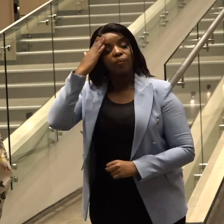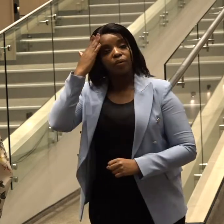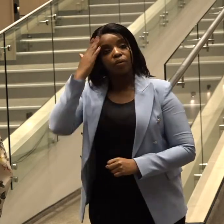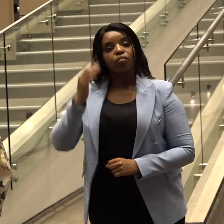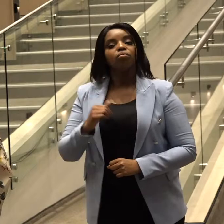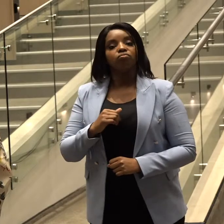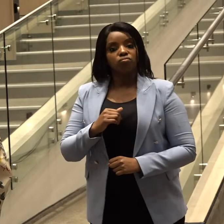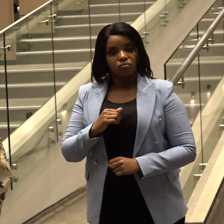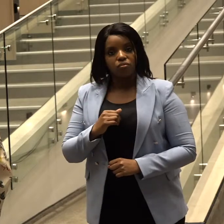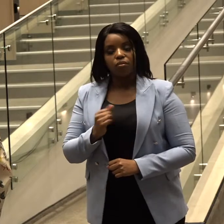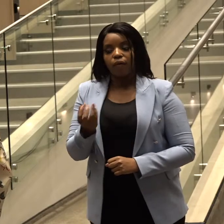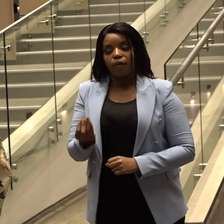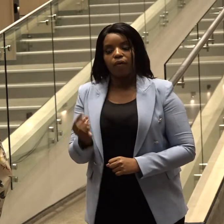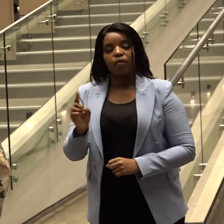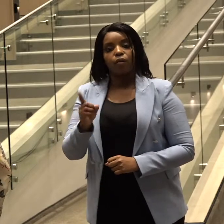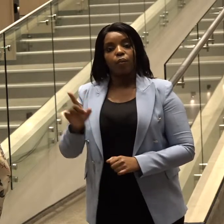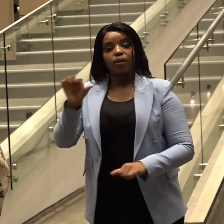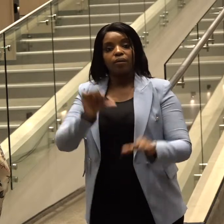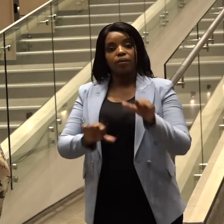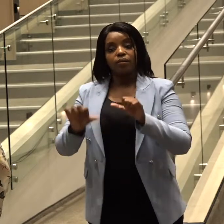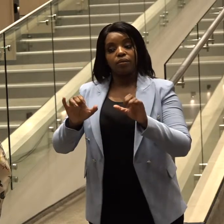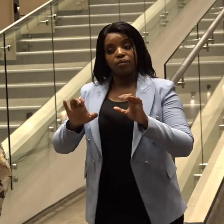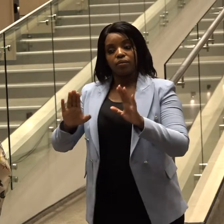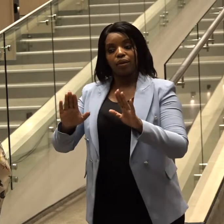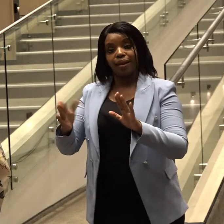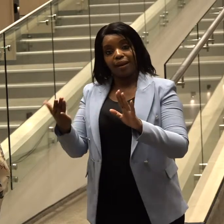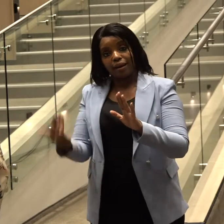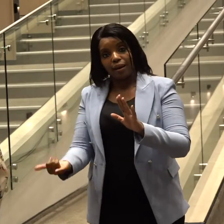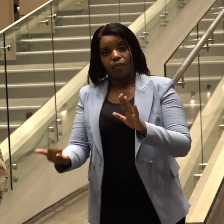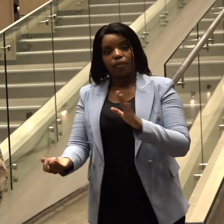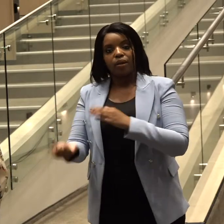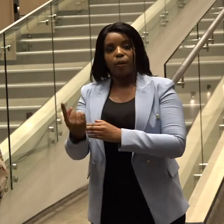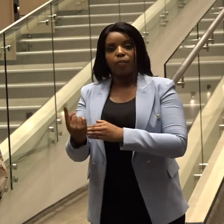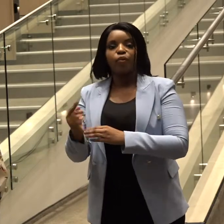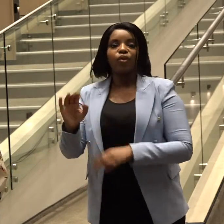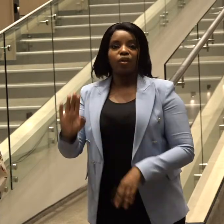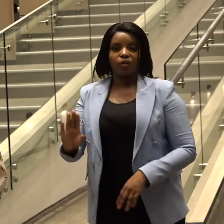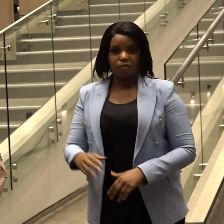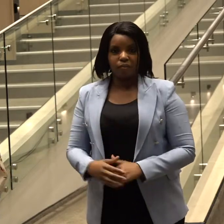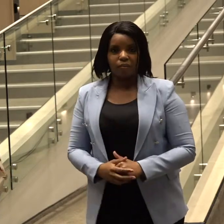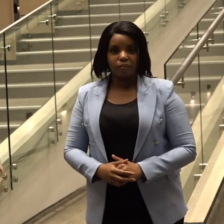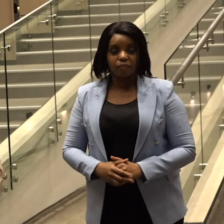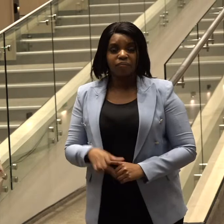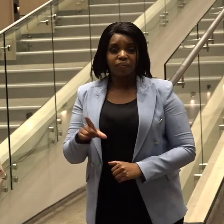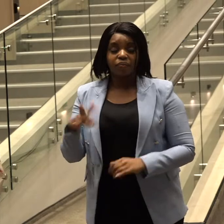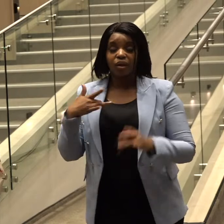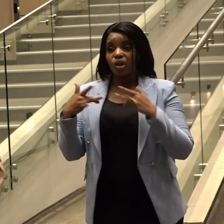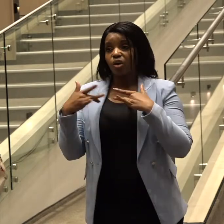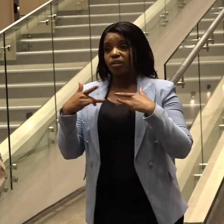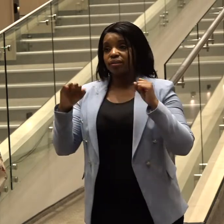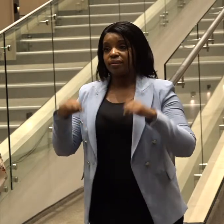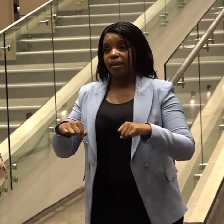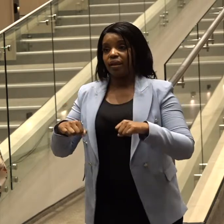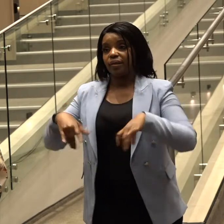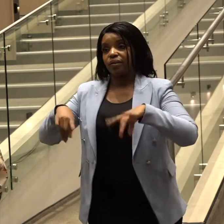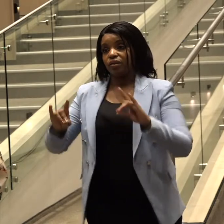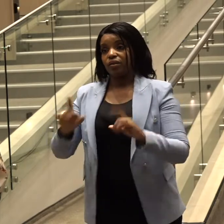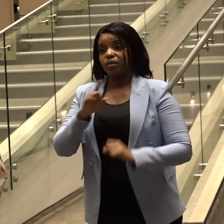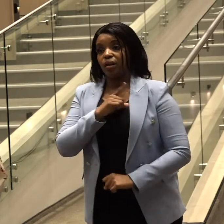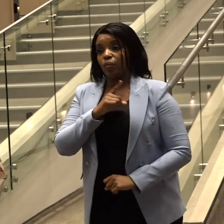a scientific methodology that determines the payment fee um this is a consent check because